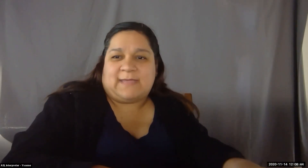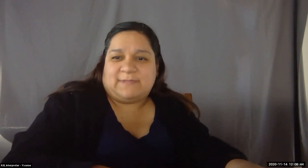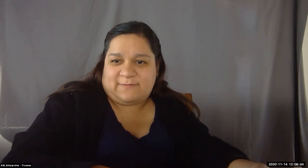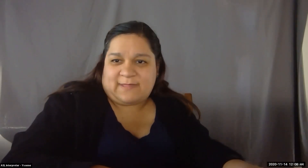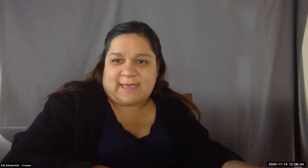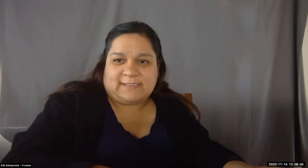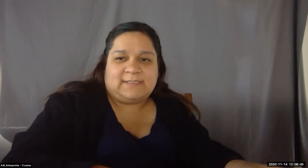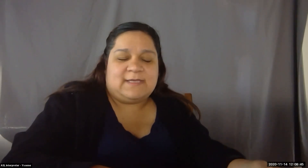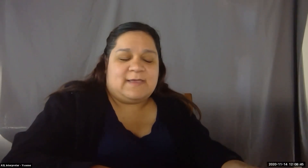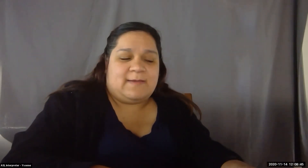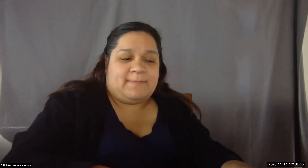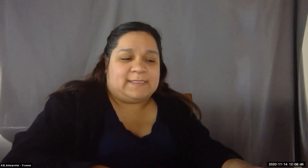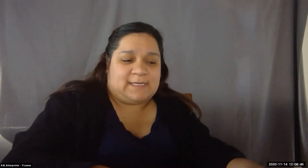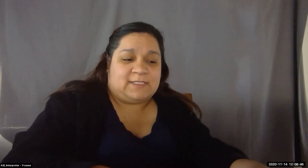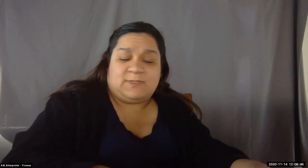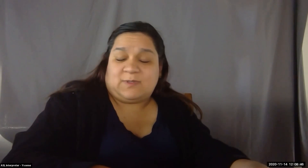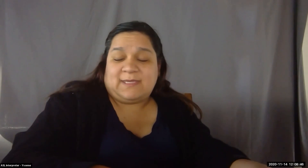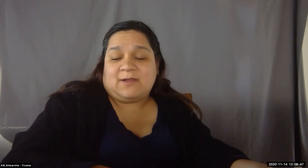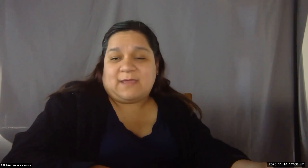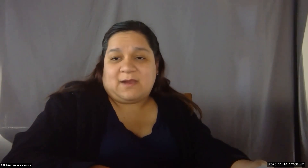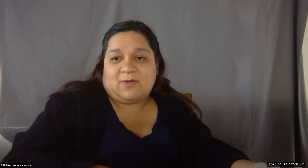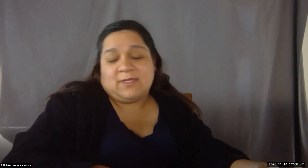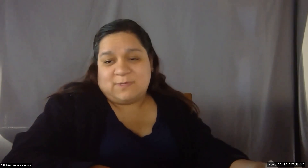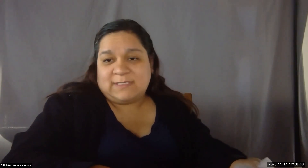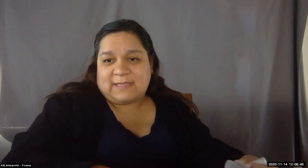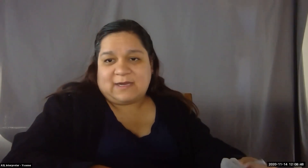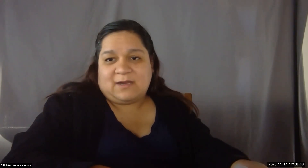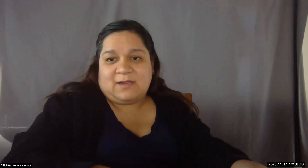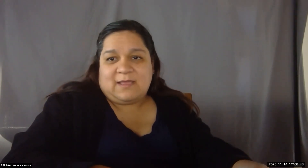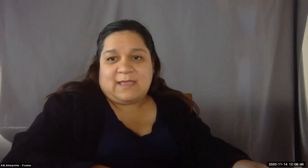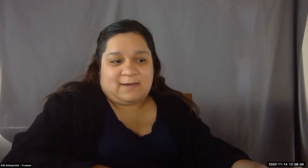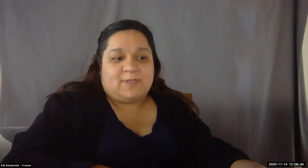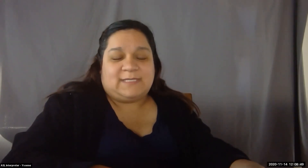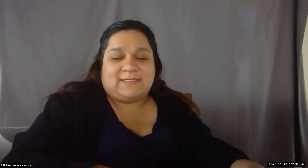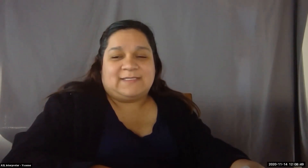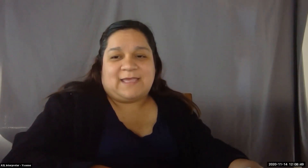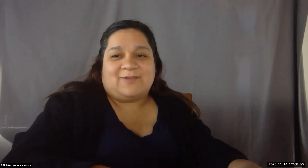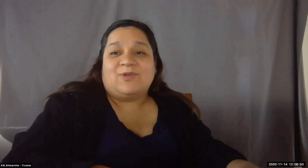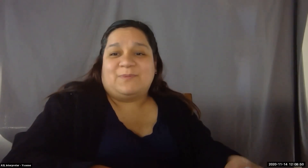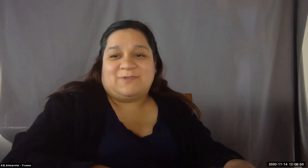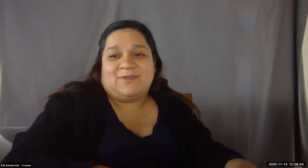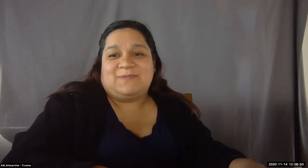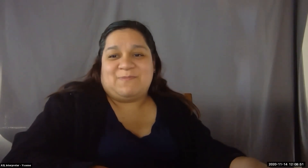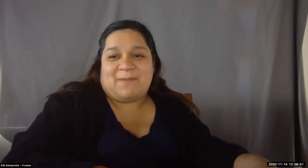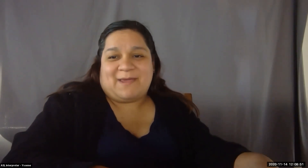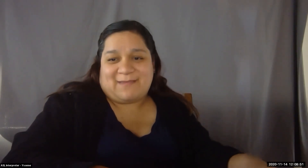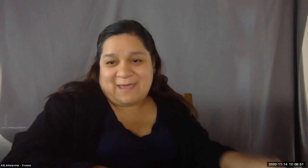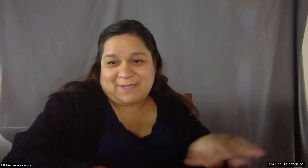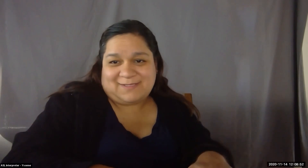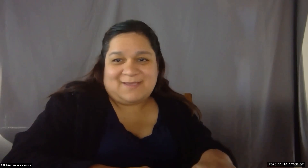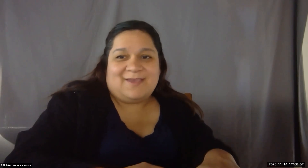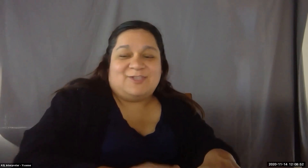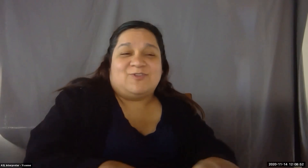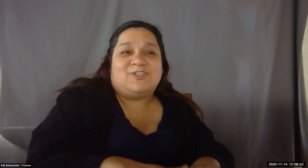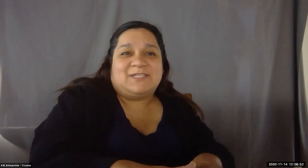those types of classes. My son does musical theater there, or does music there, and music is a second group of students to be brought back on